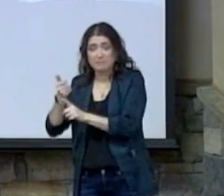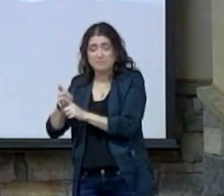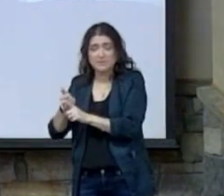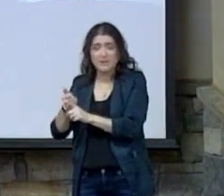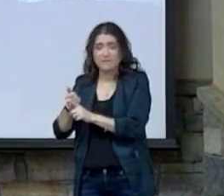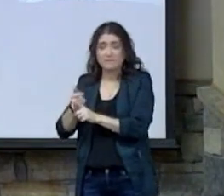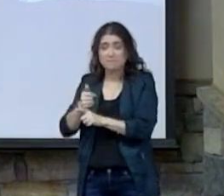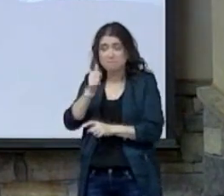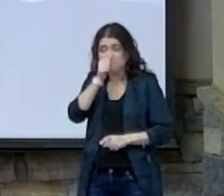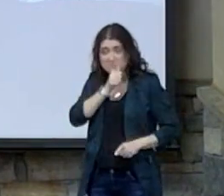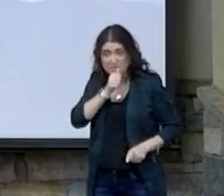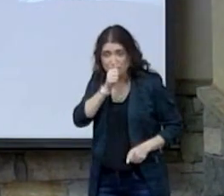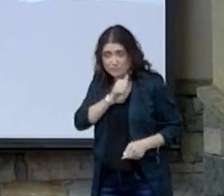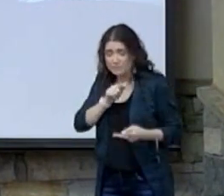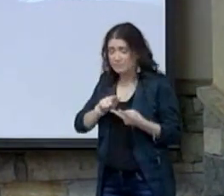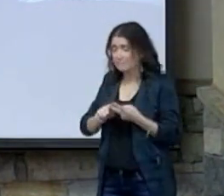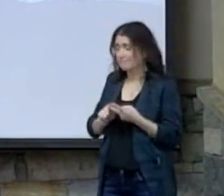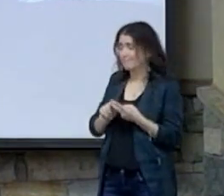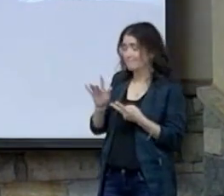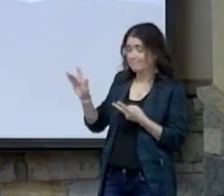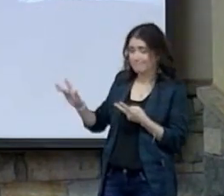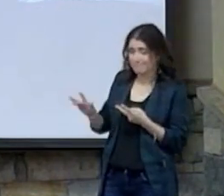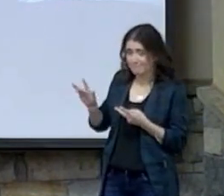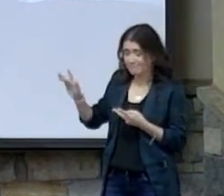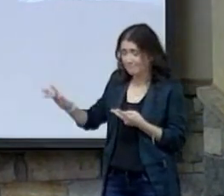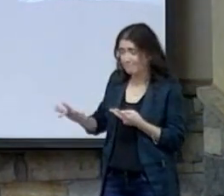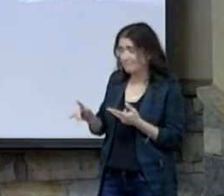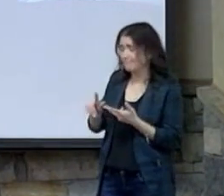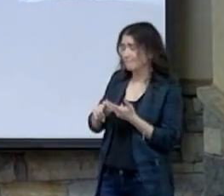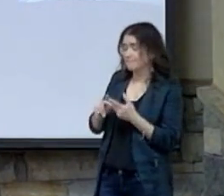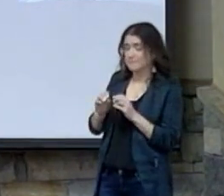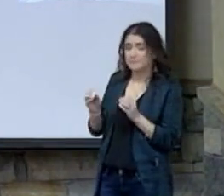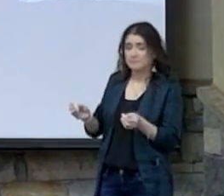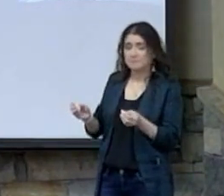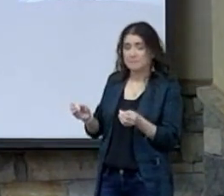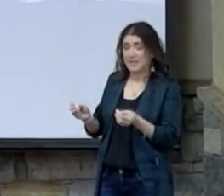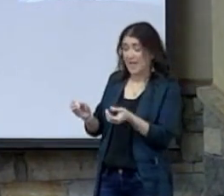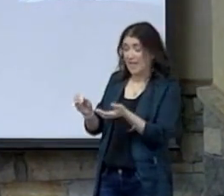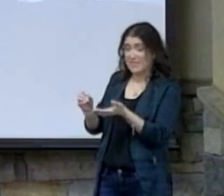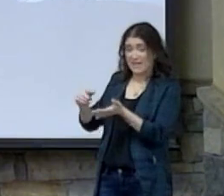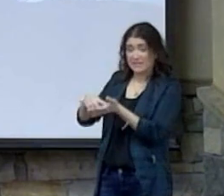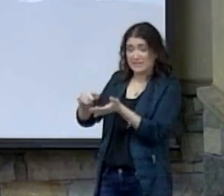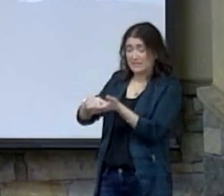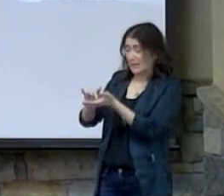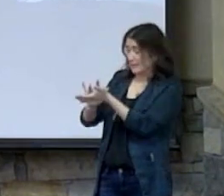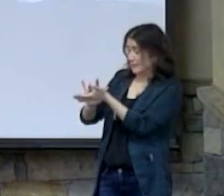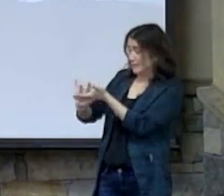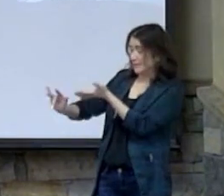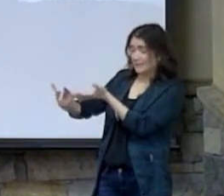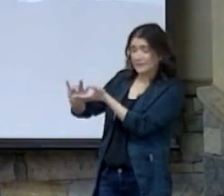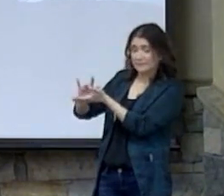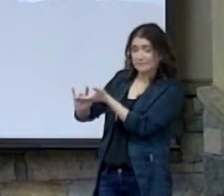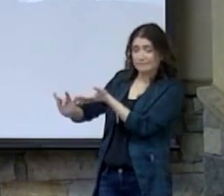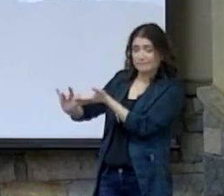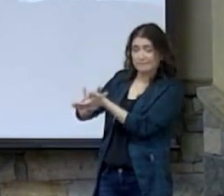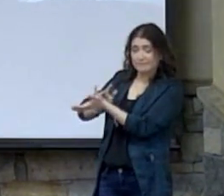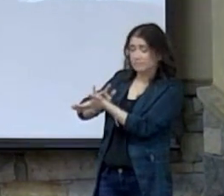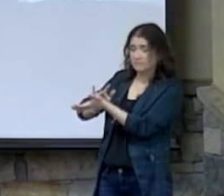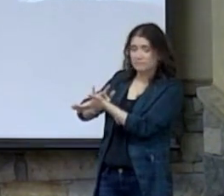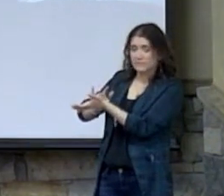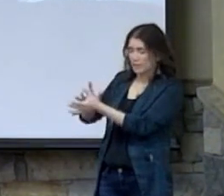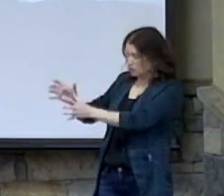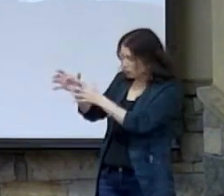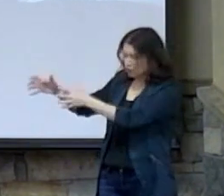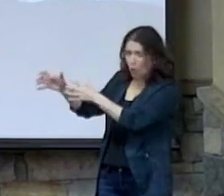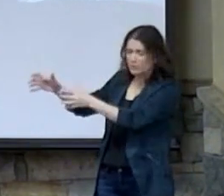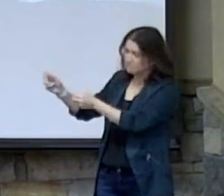and pity and mercy, and instead of wiping that debt clean, he chokes him and he